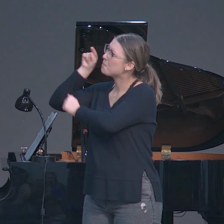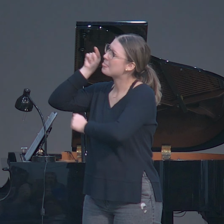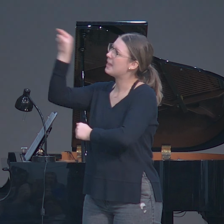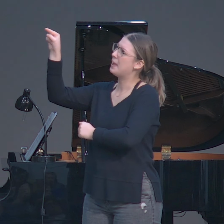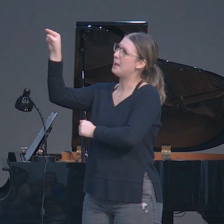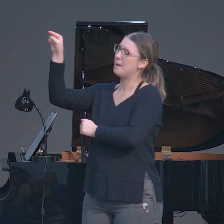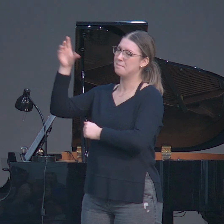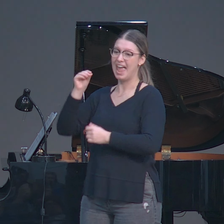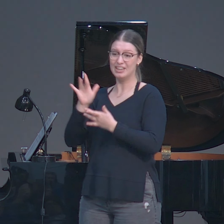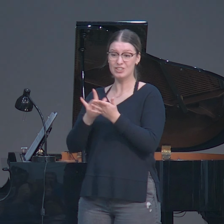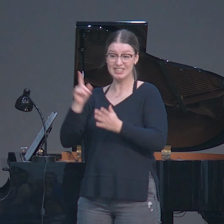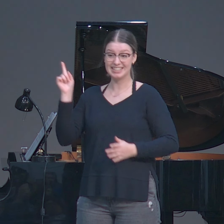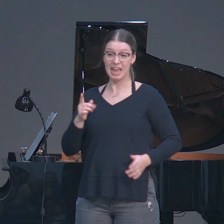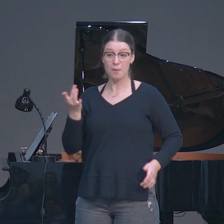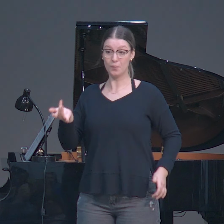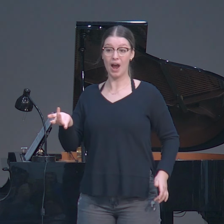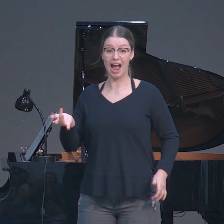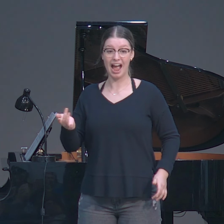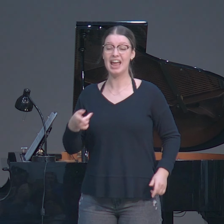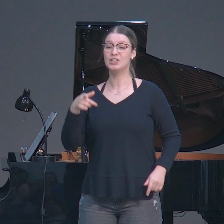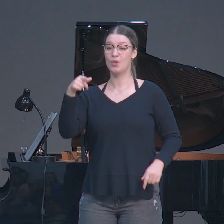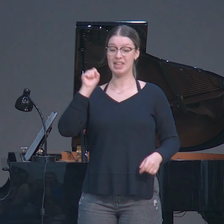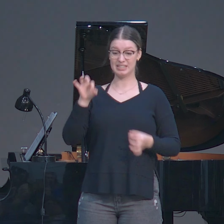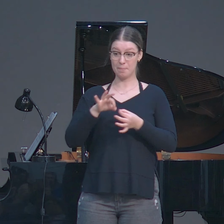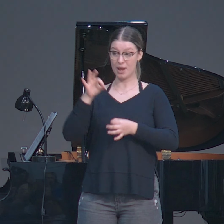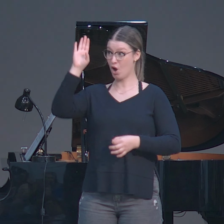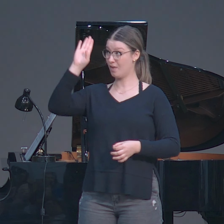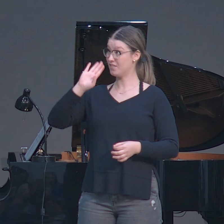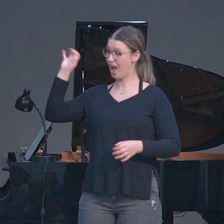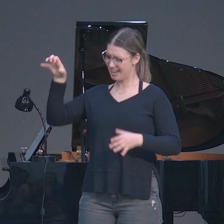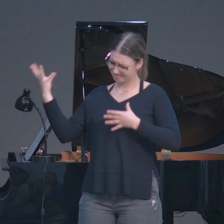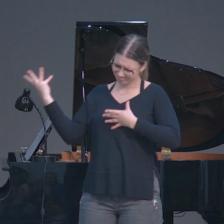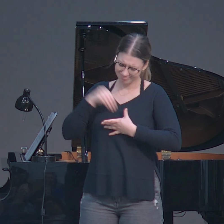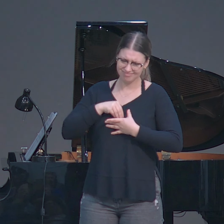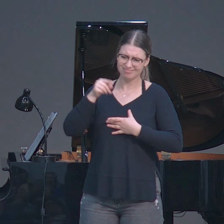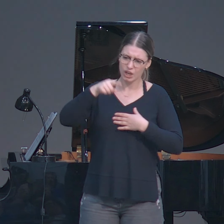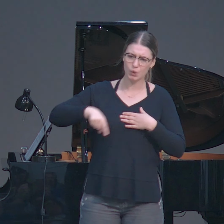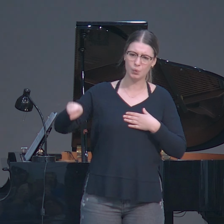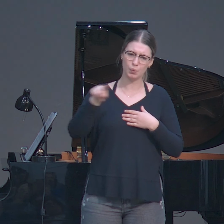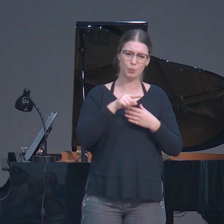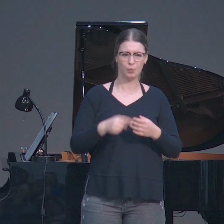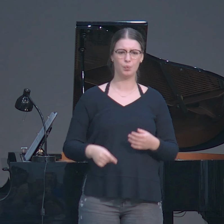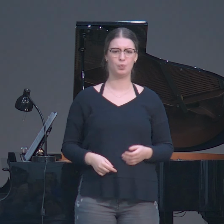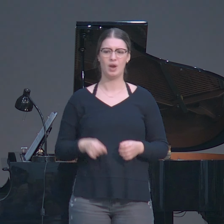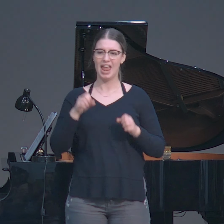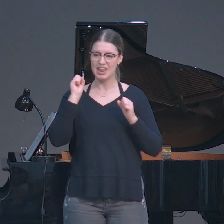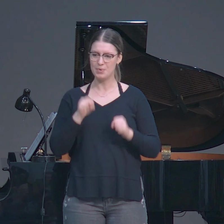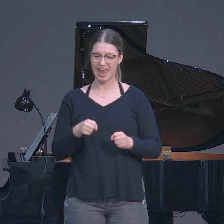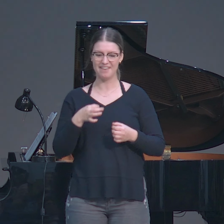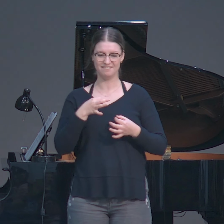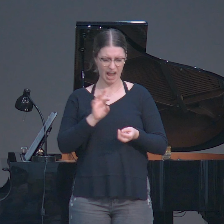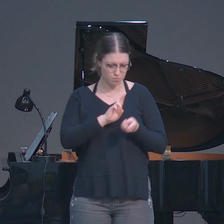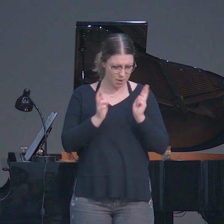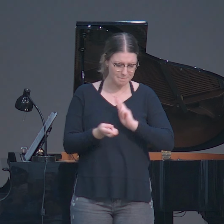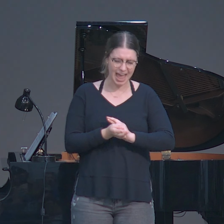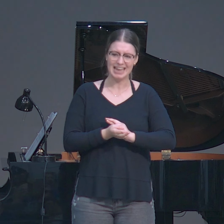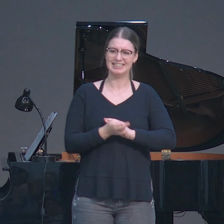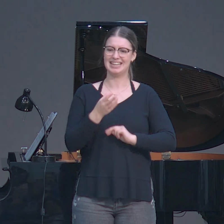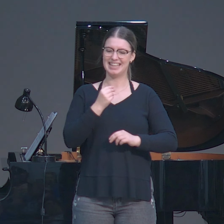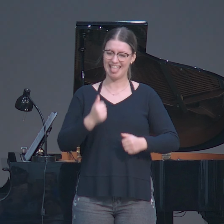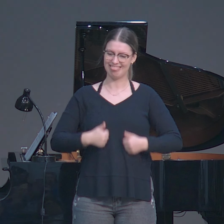God. And Jesus came so that the Spirit of God could dwell inside of you and you could find repentance